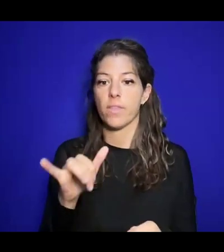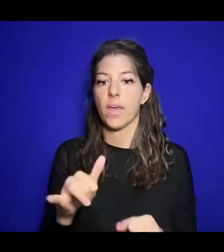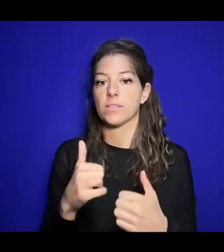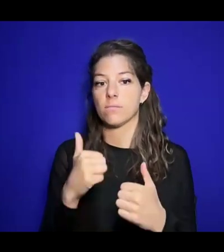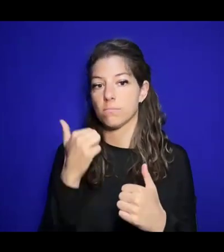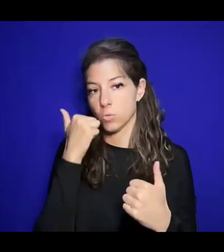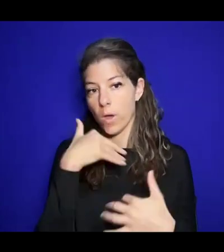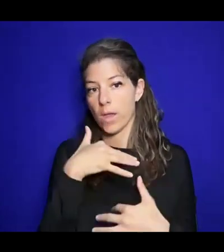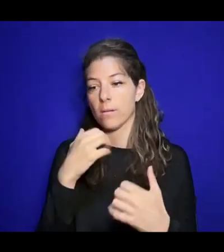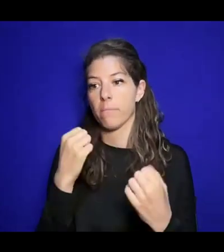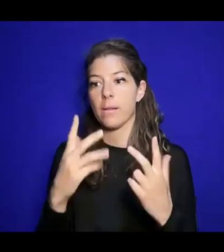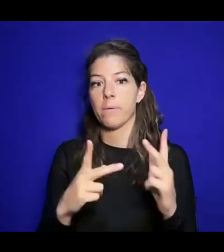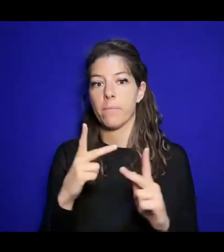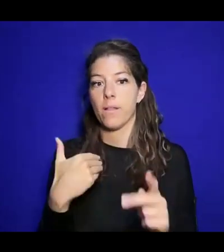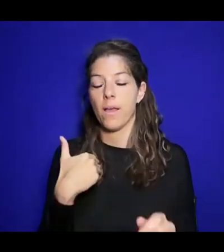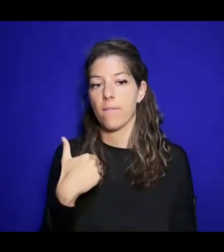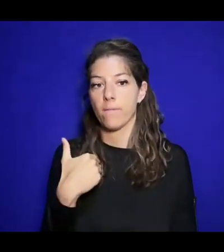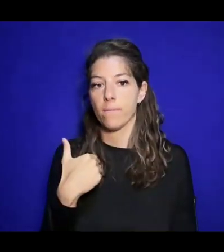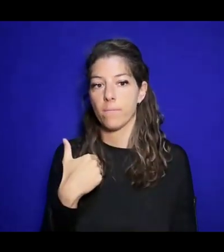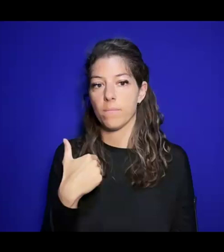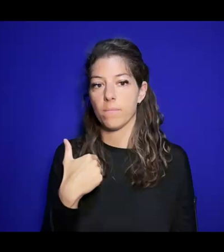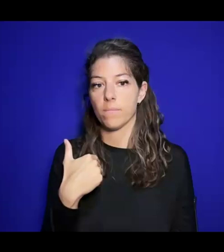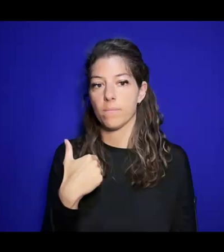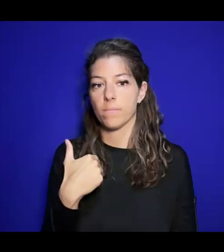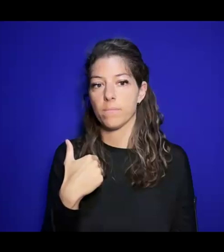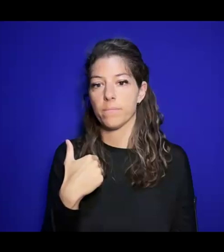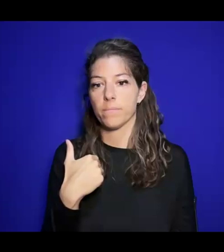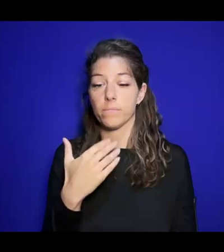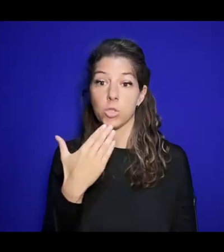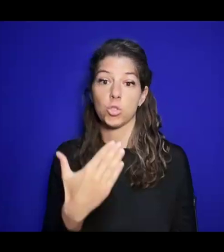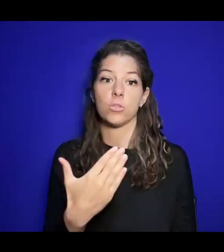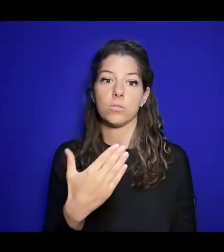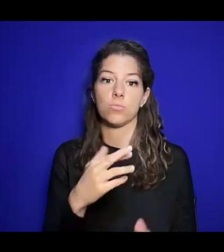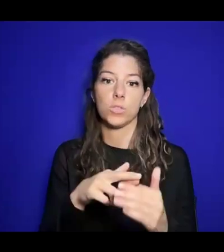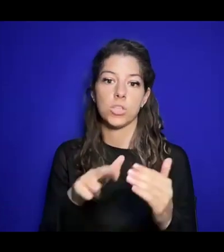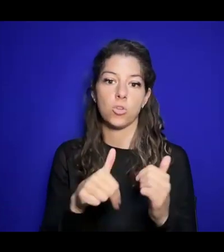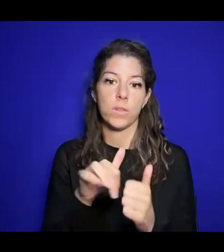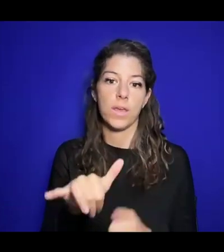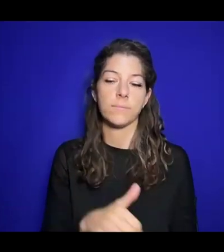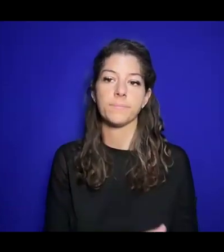And a lot of people have uh, um, good results with that. There's